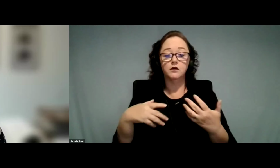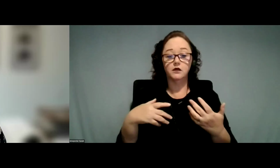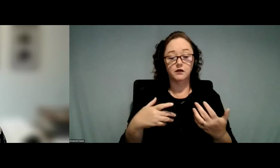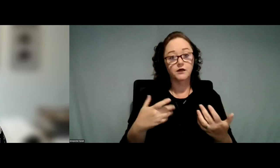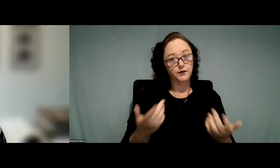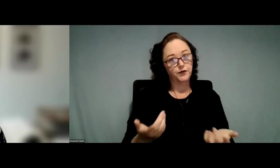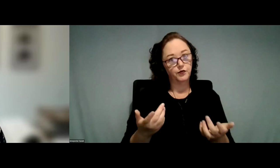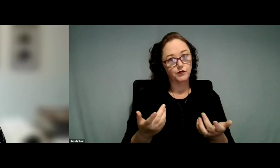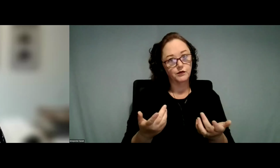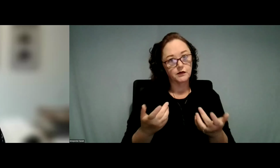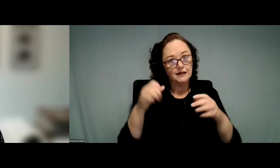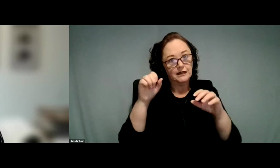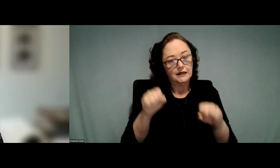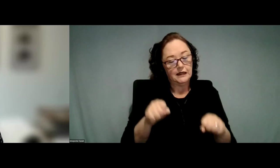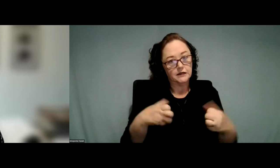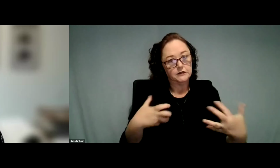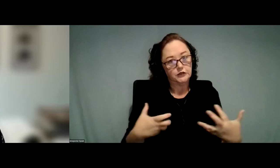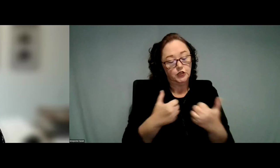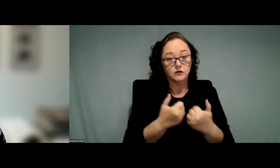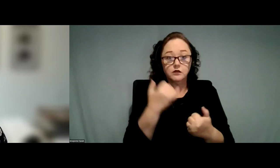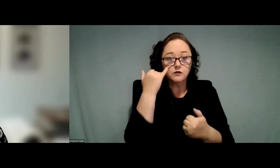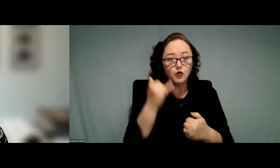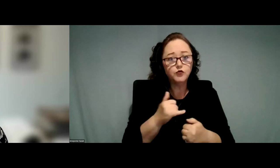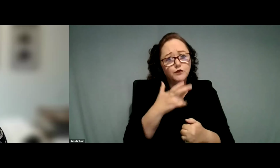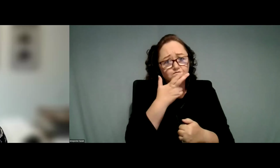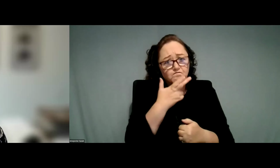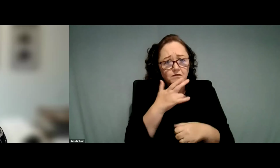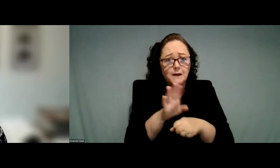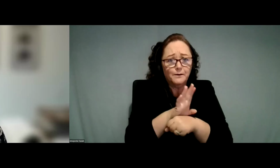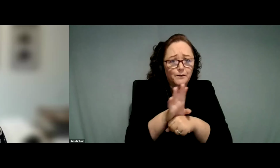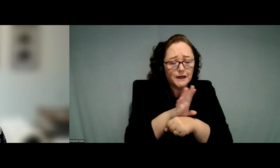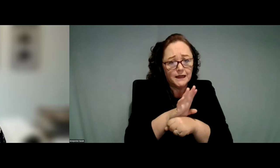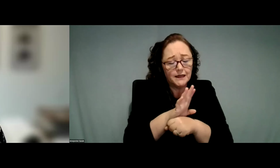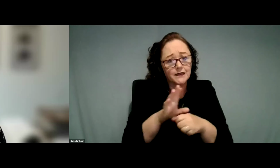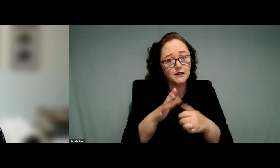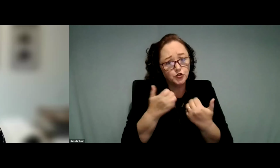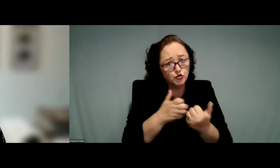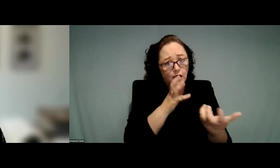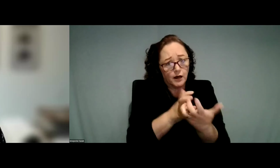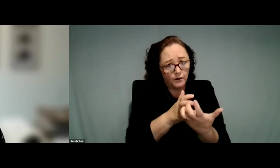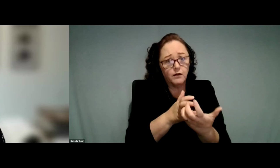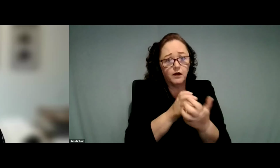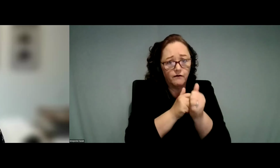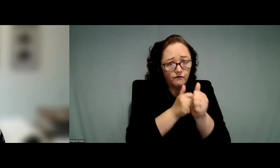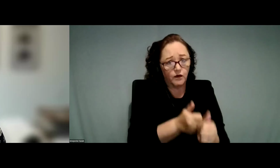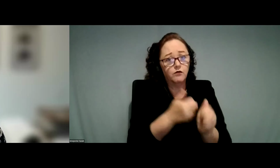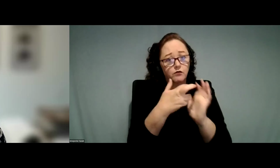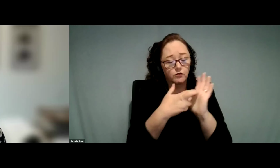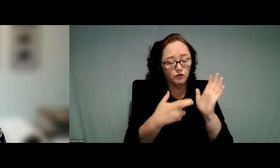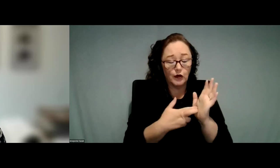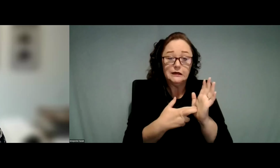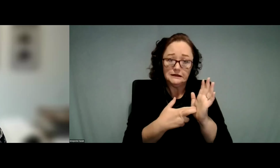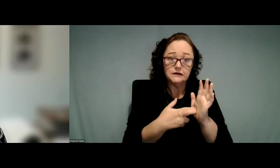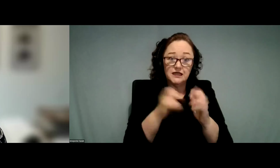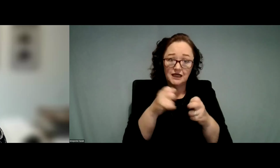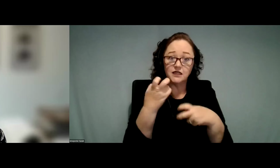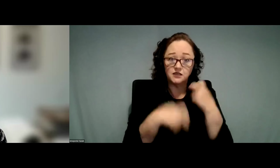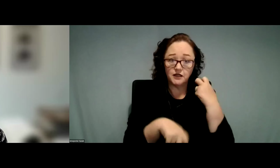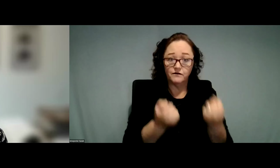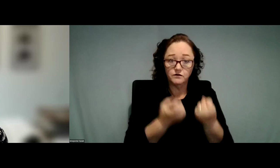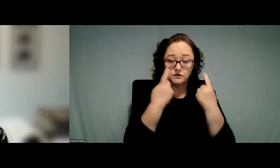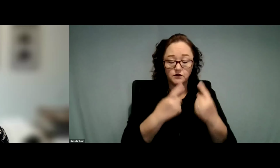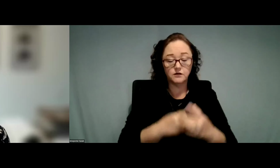somebody, particularly a small business owner, and you're trying to be compliant. So I have a slide deck. I'm going to talk specifically about sales tax compliance